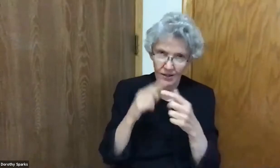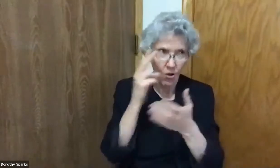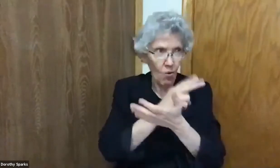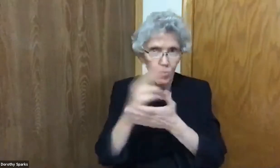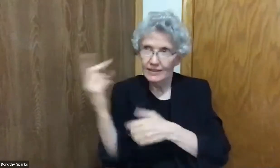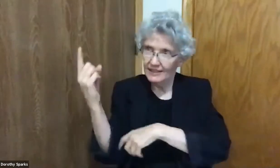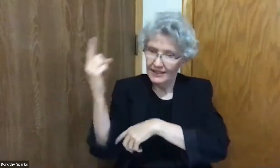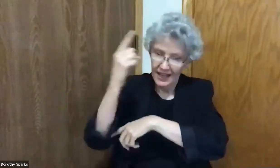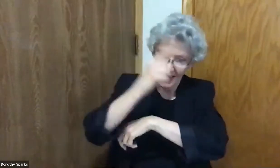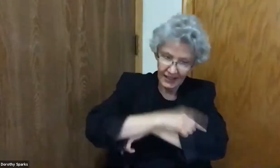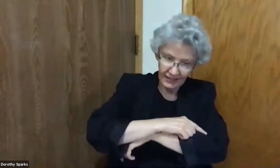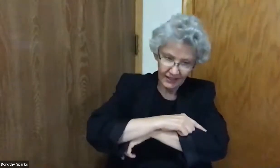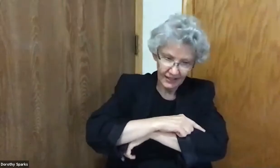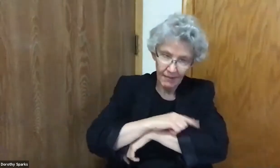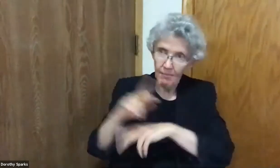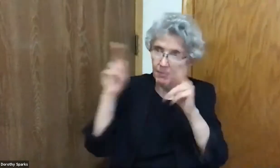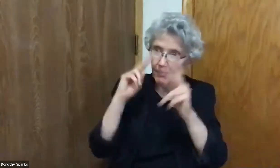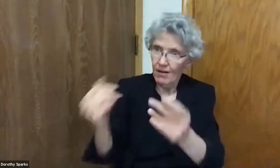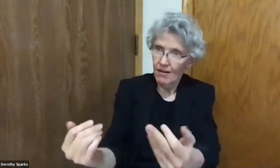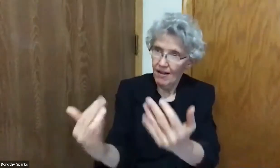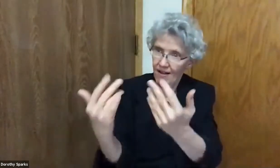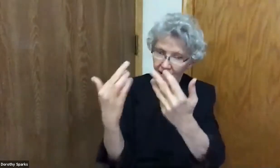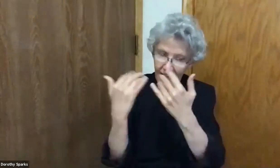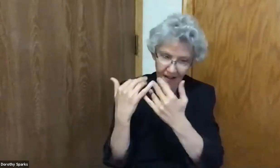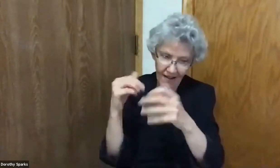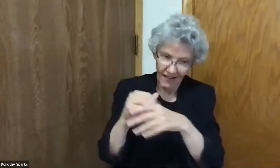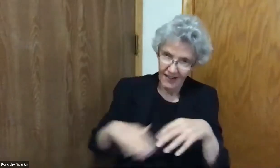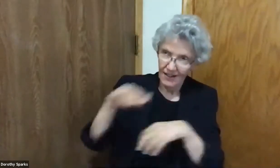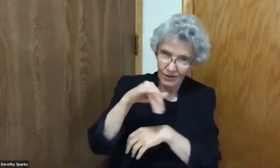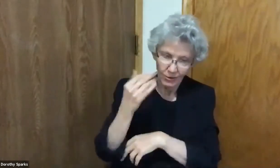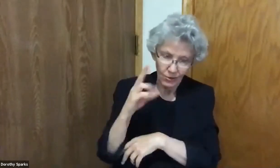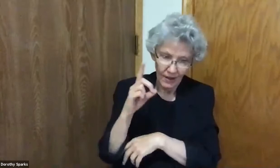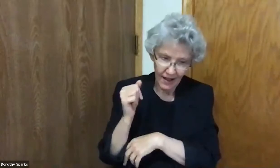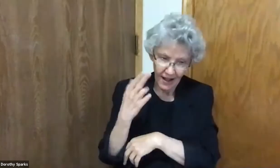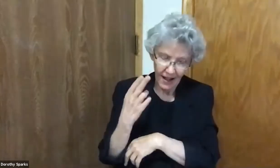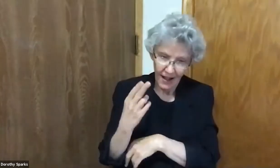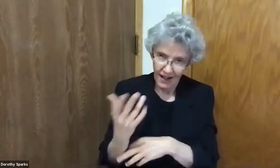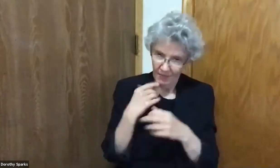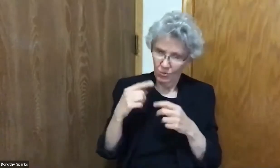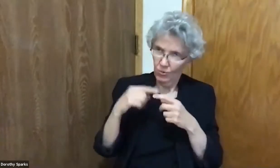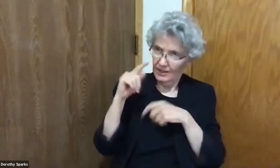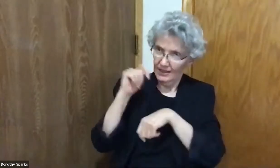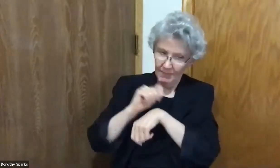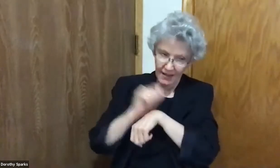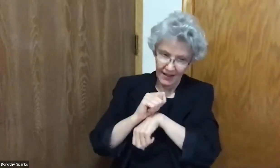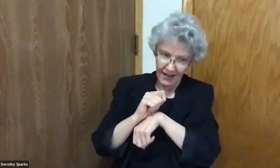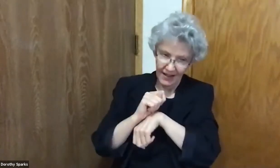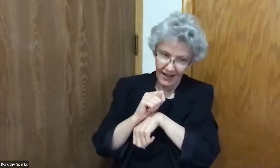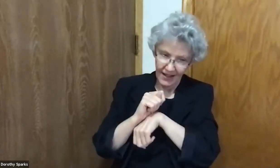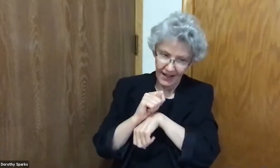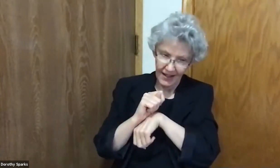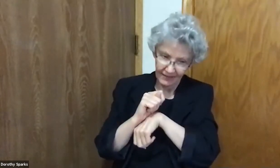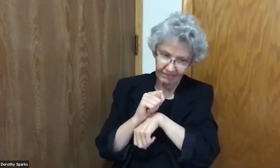Wait for the next holy day when the people of Judah come to the temple to pray and to go without